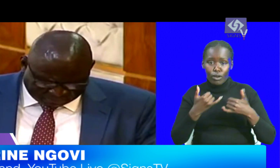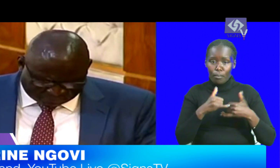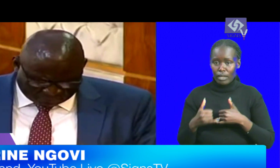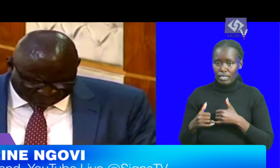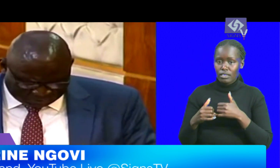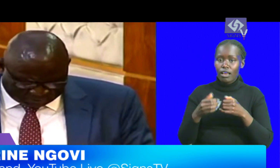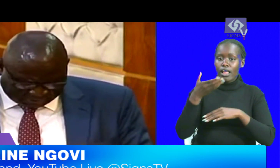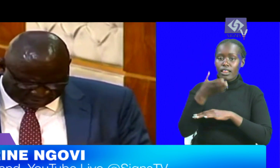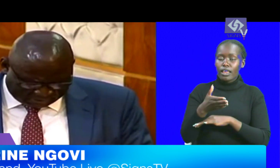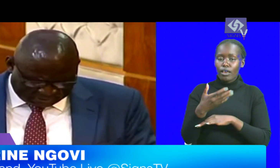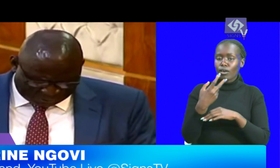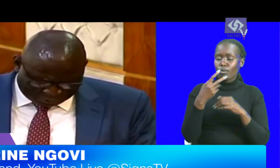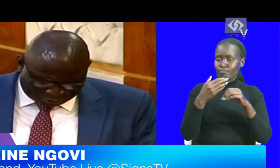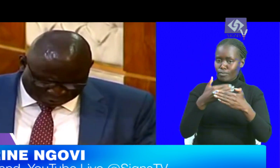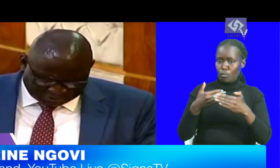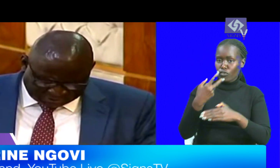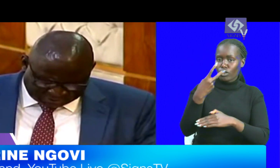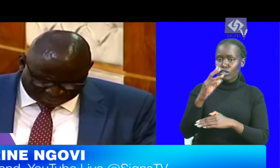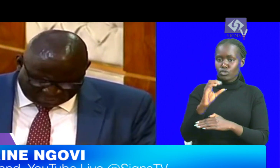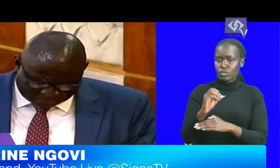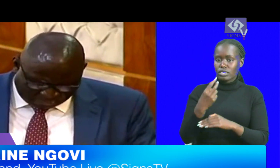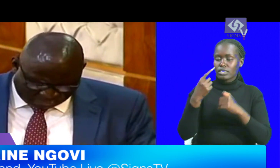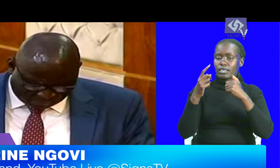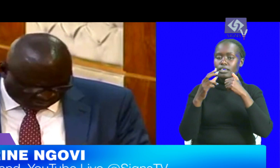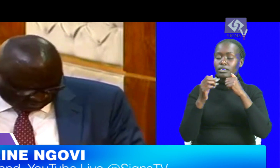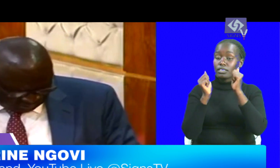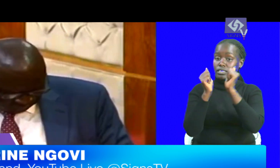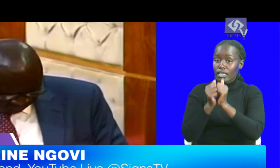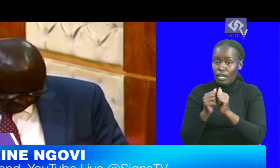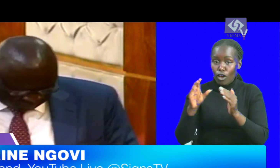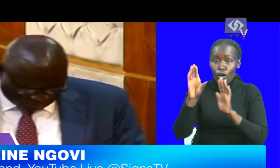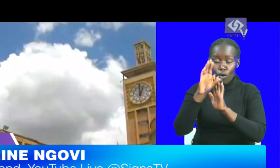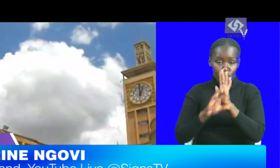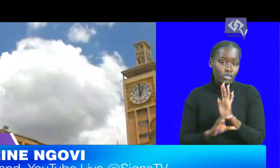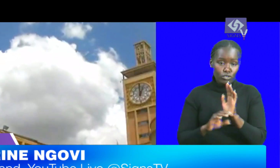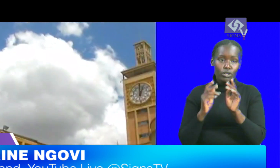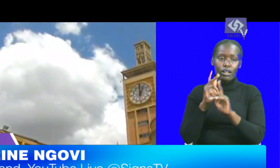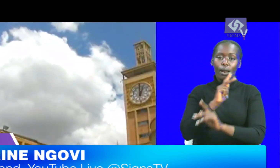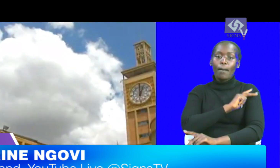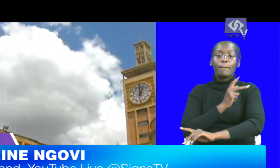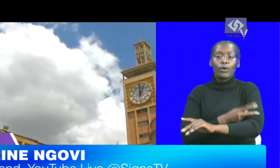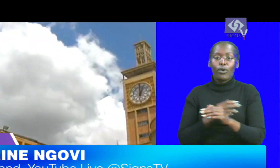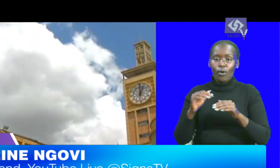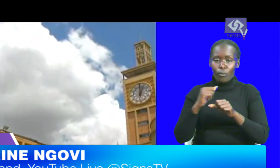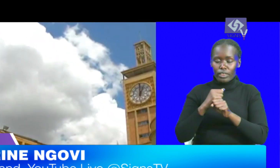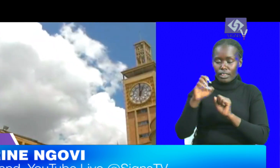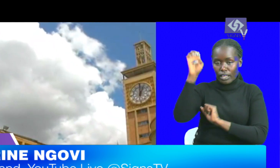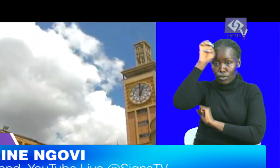before the 2010 Constitution intending to seize power within the education sector given these proposals. That there is